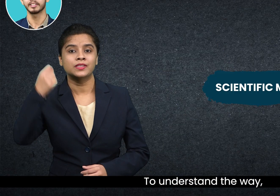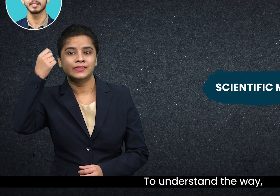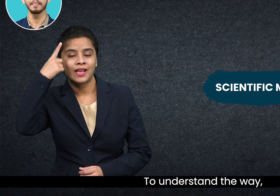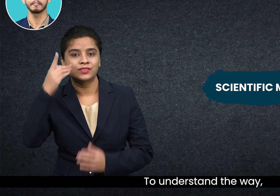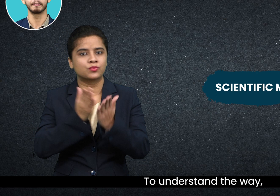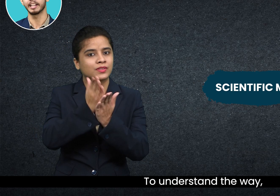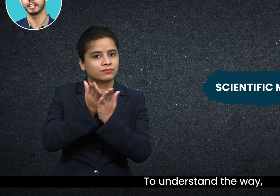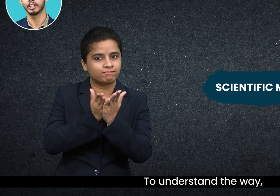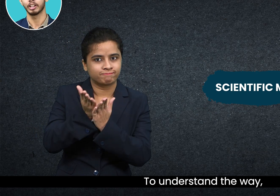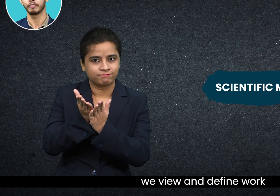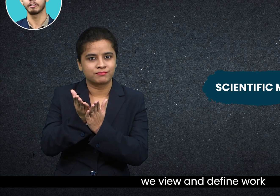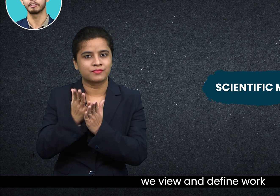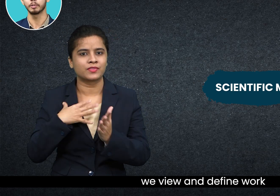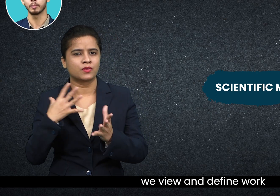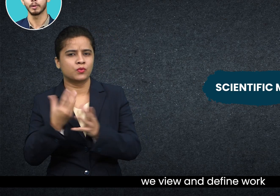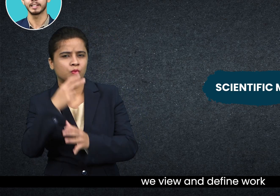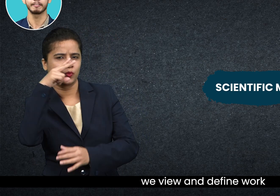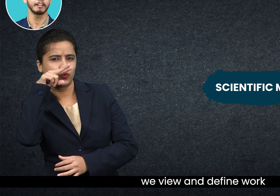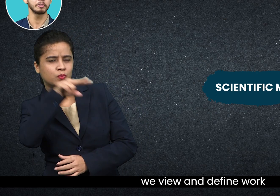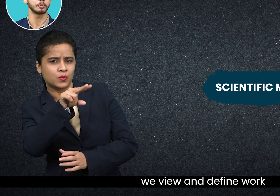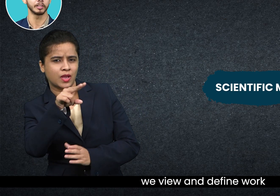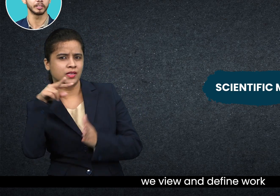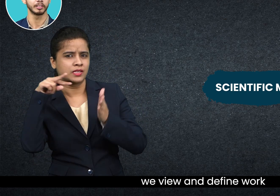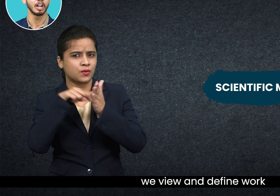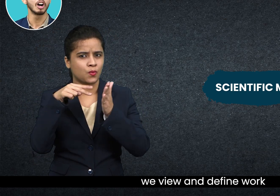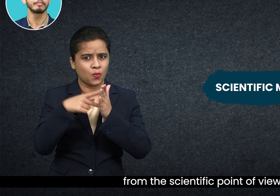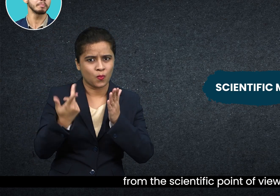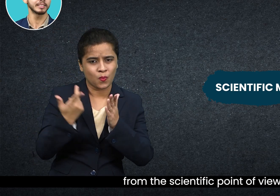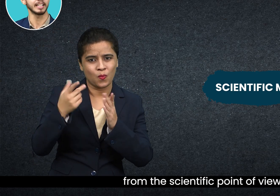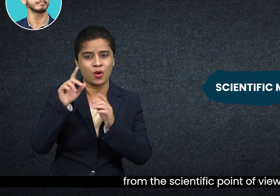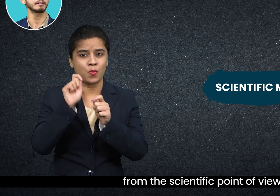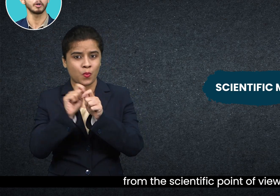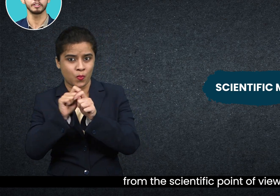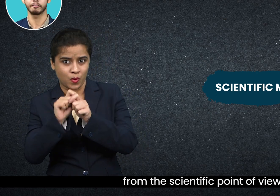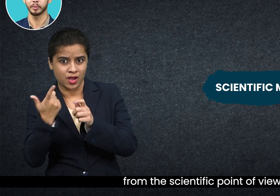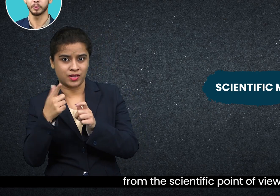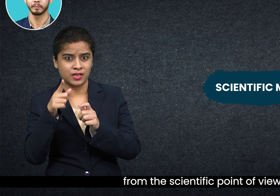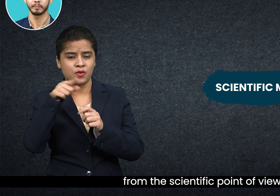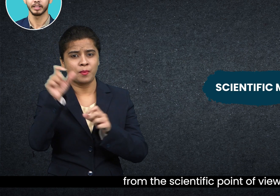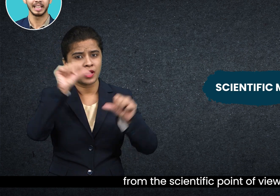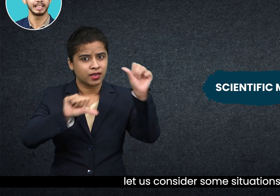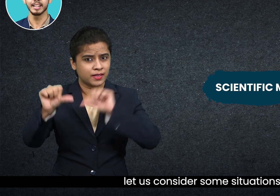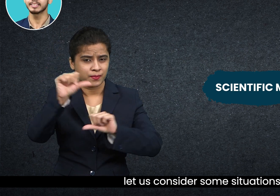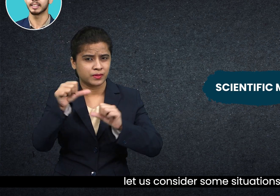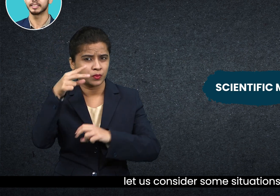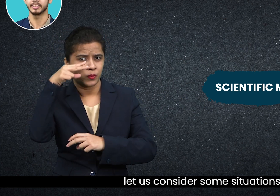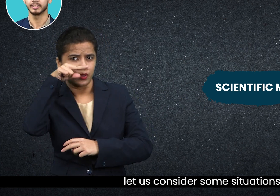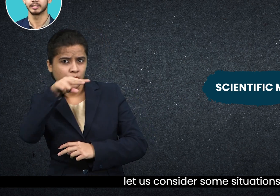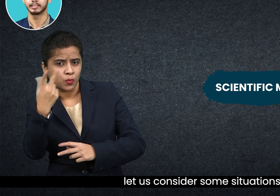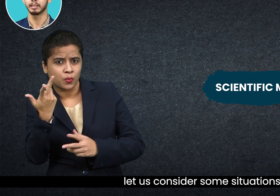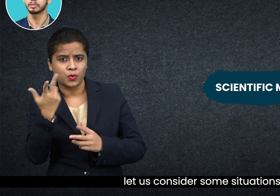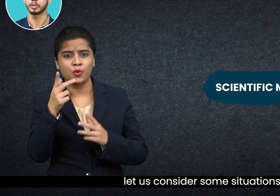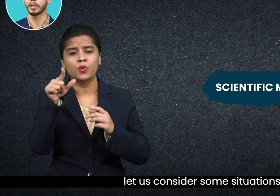To understand the way we view and define work from the scientific point of view, let us